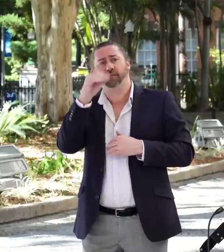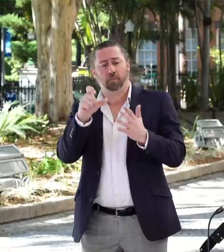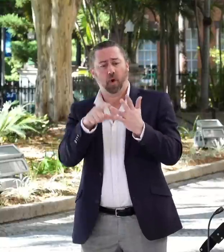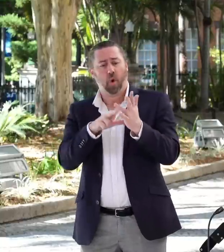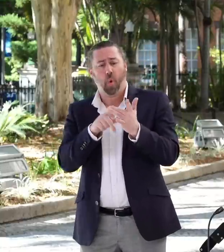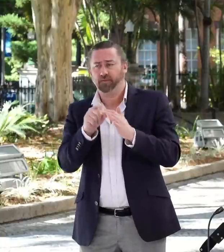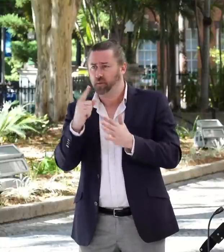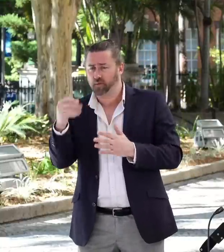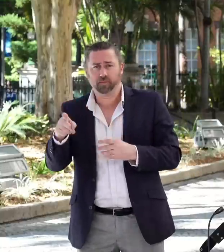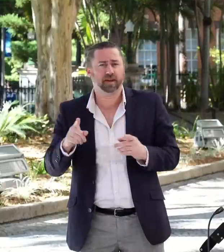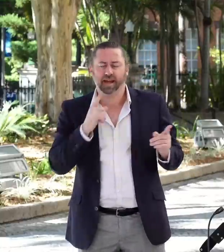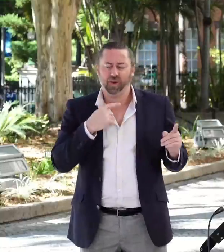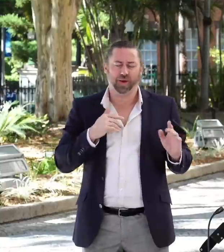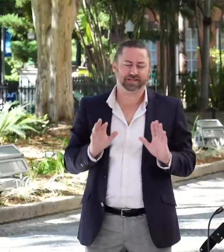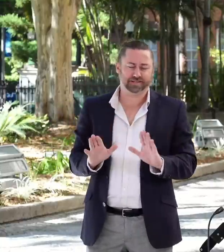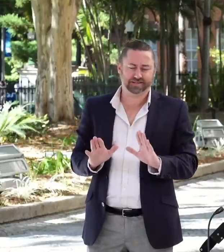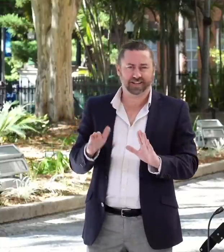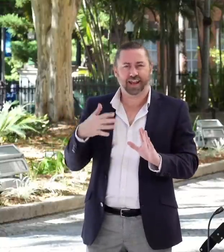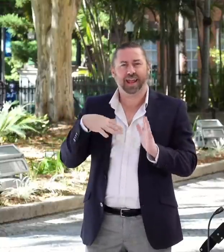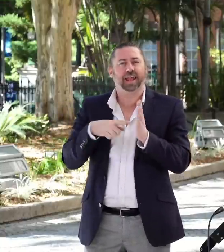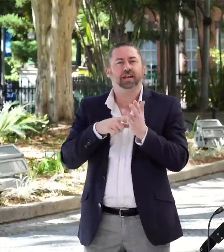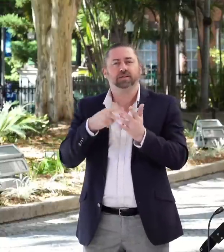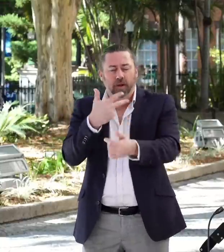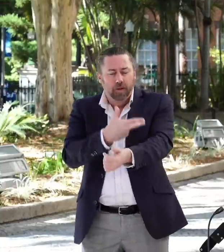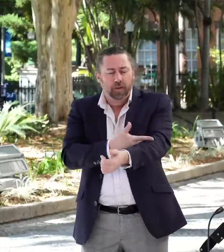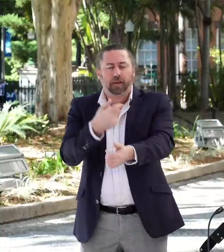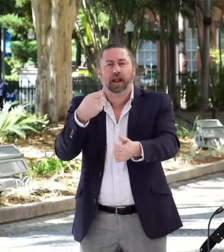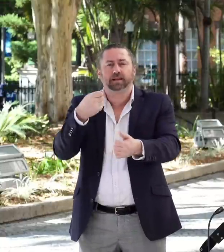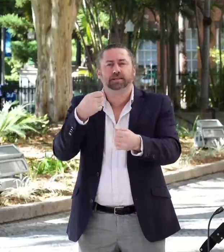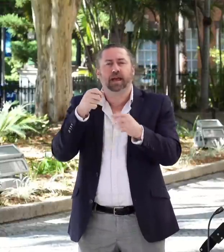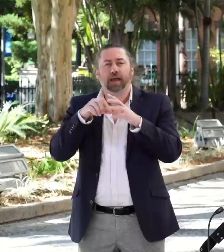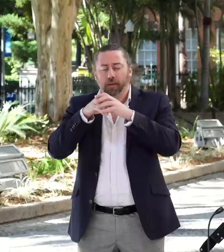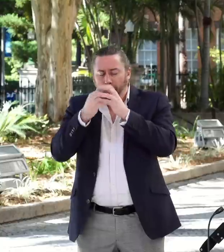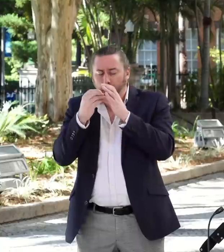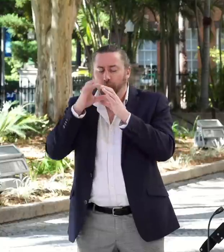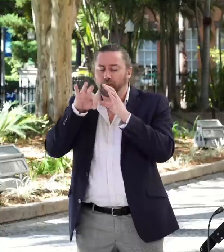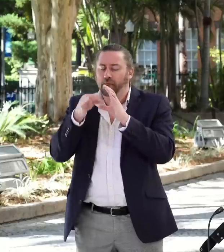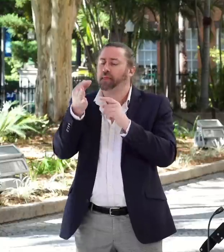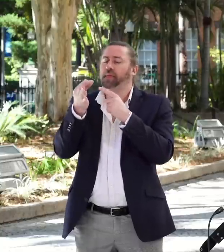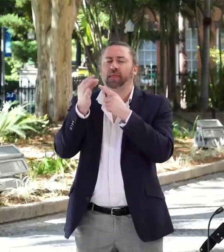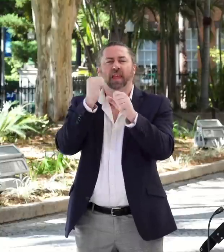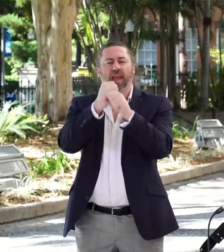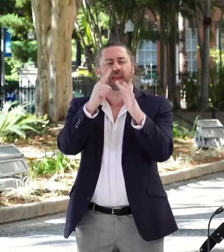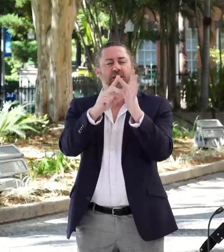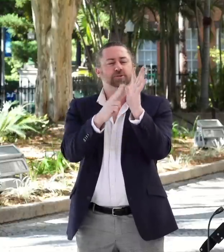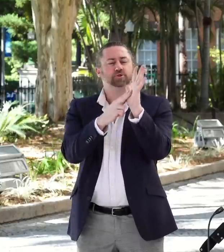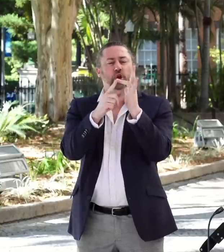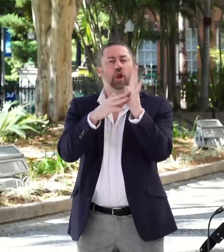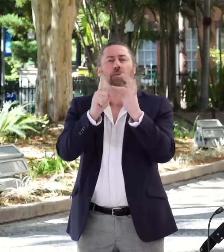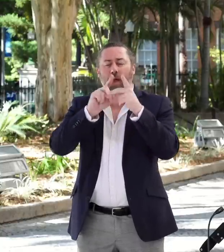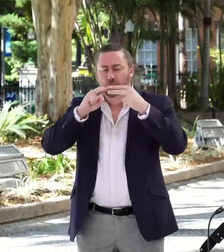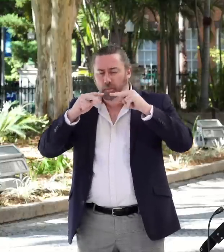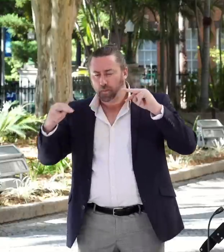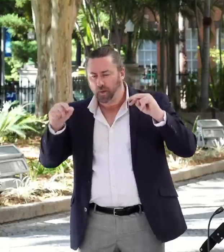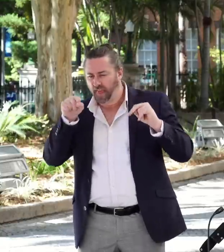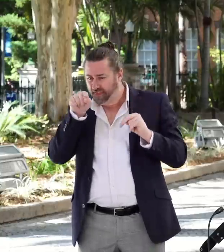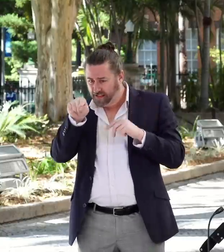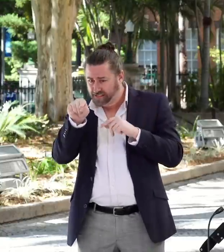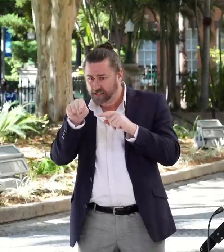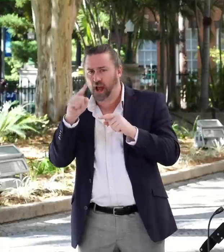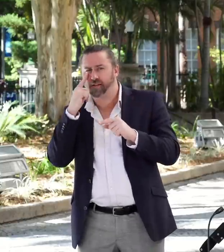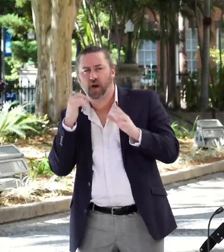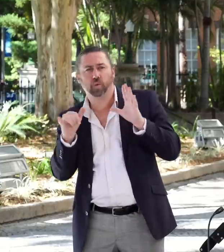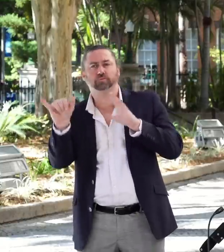I will wait until we get whole genome sequencing results, which will come through late today, and that will then assist in determining how